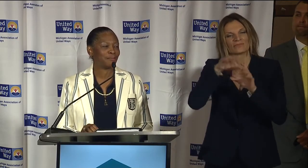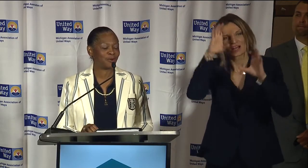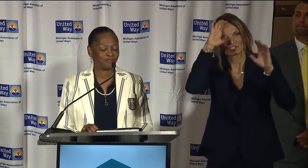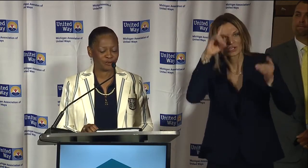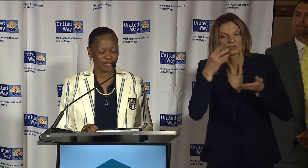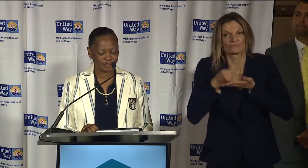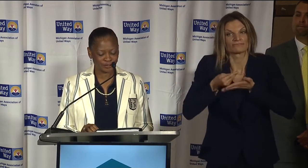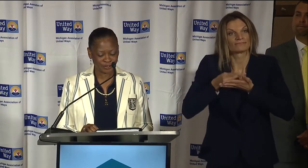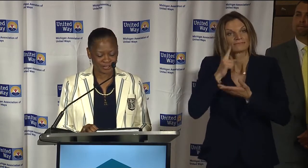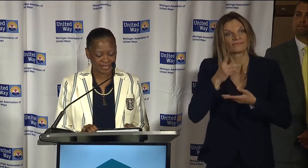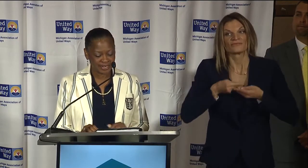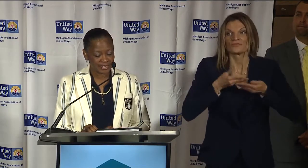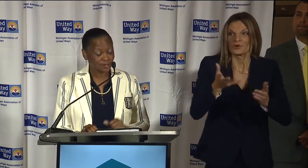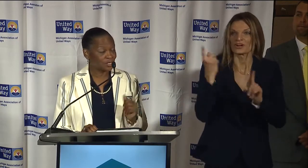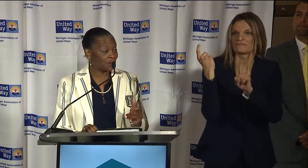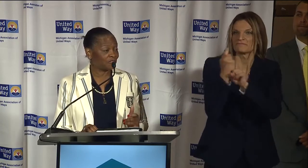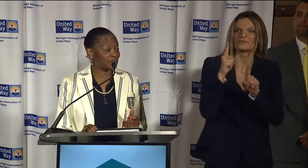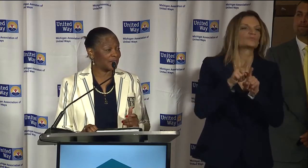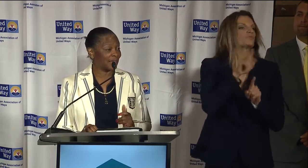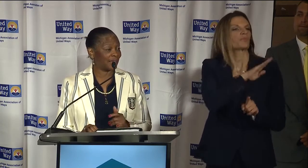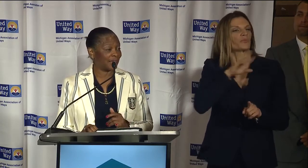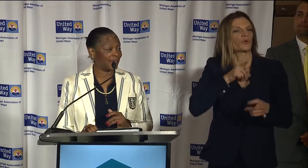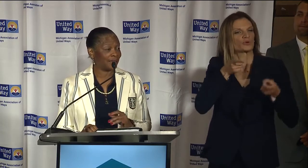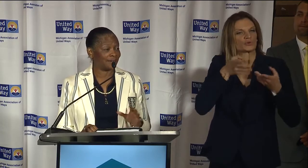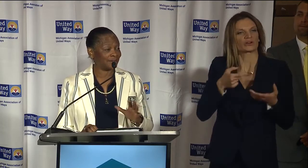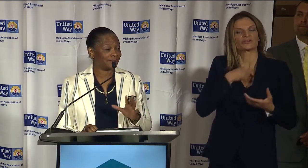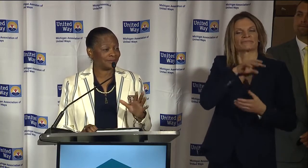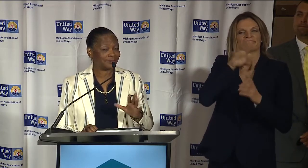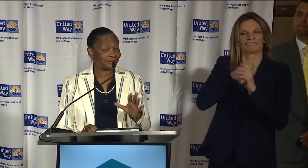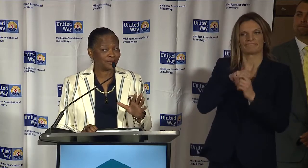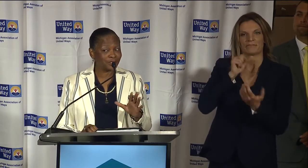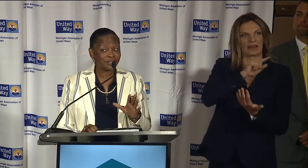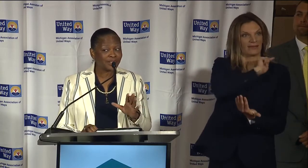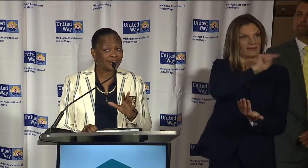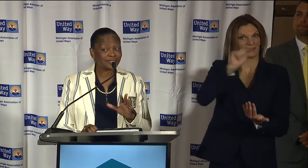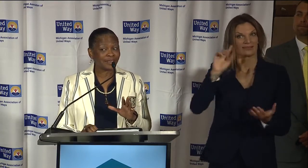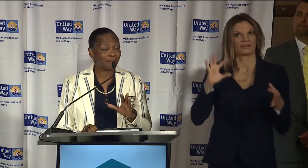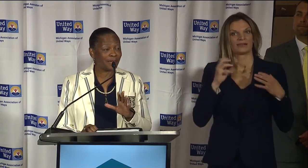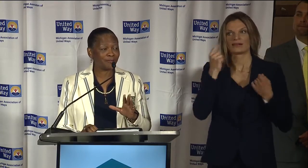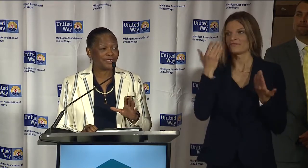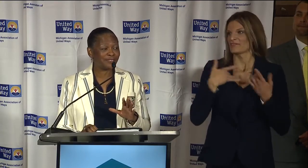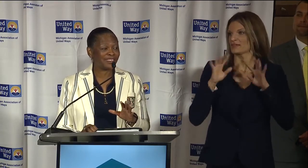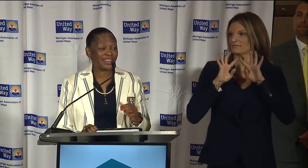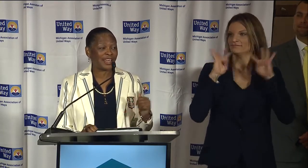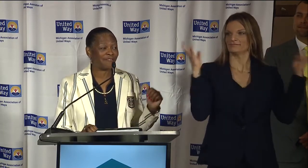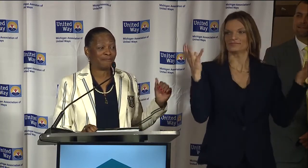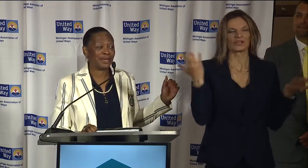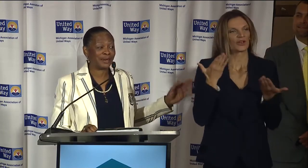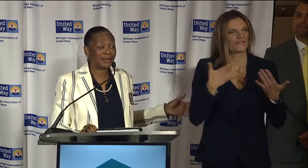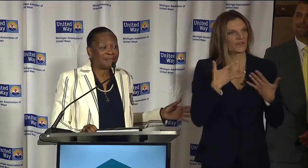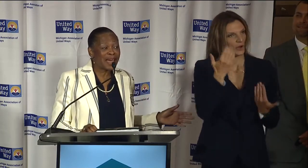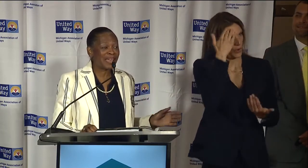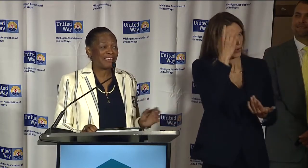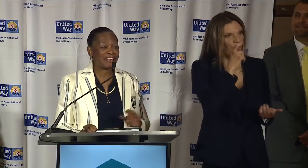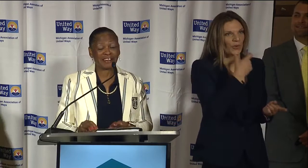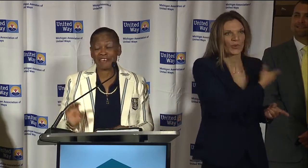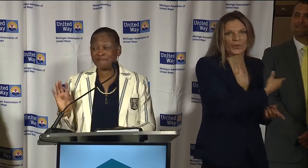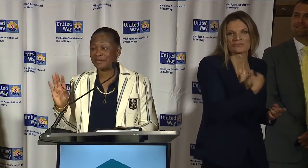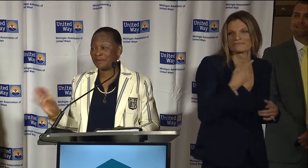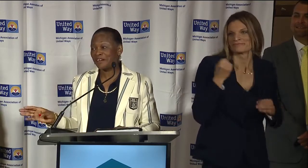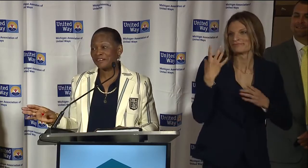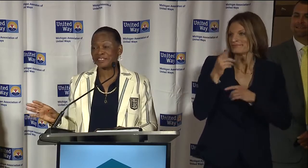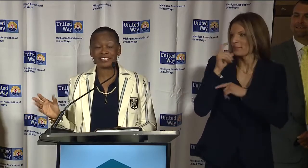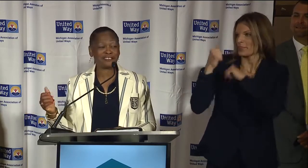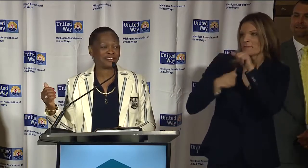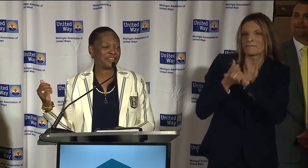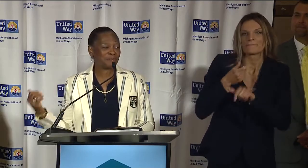Trust Board of Directors. So it sort of feels like a reunion, I'd say, a Met reunion. I have Met alumni here, I have